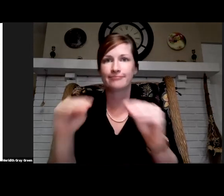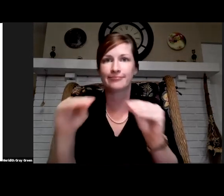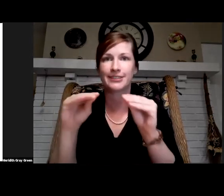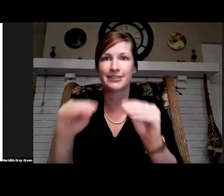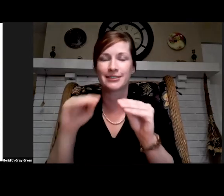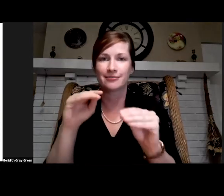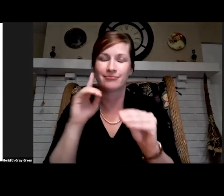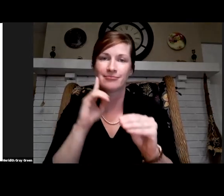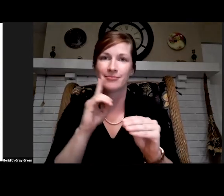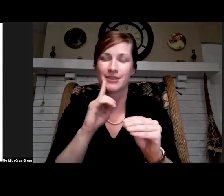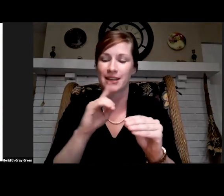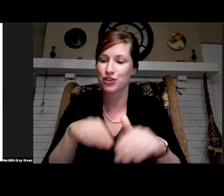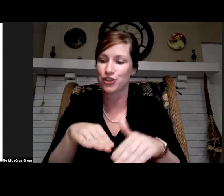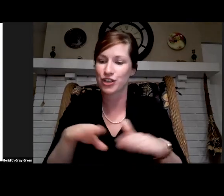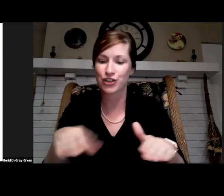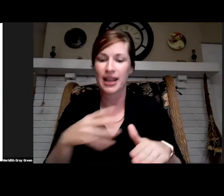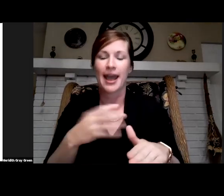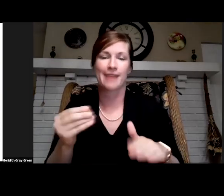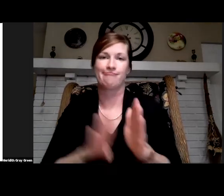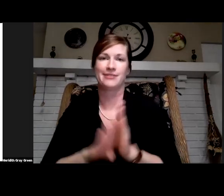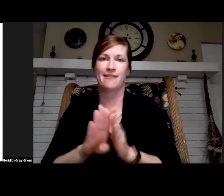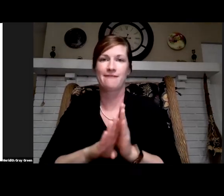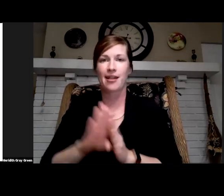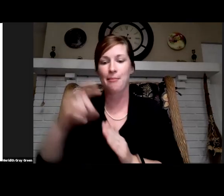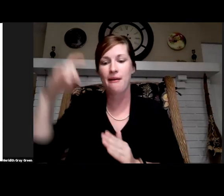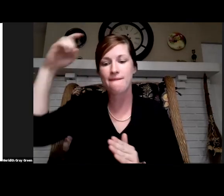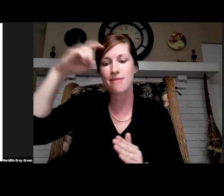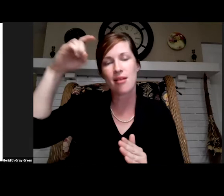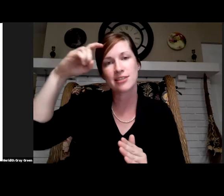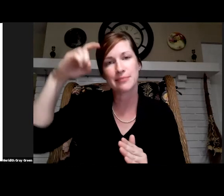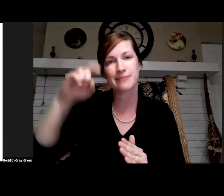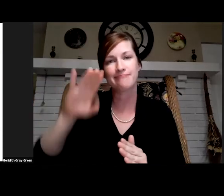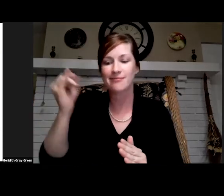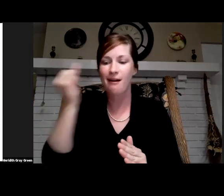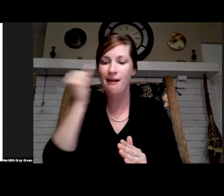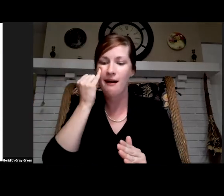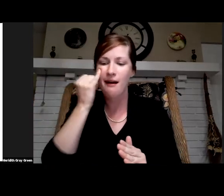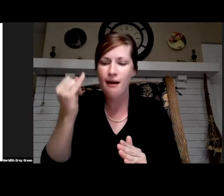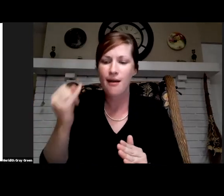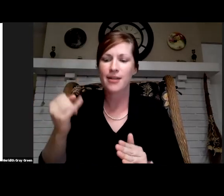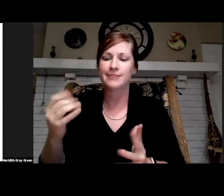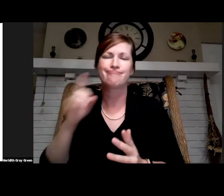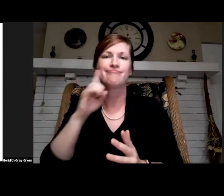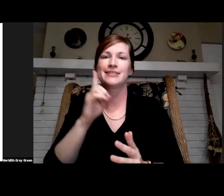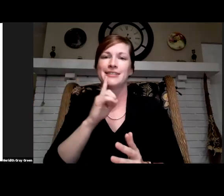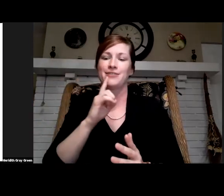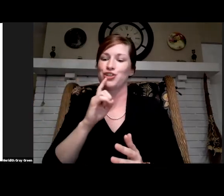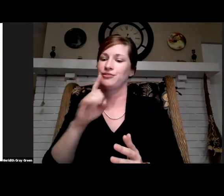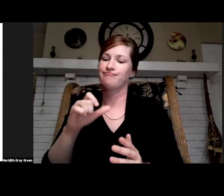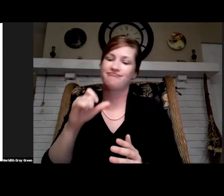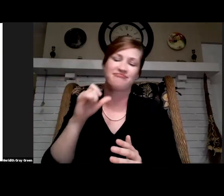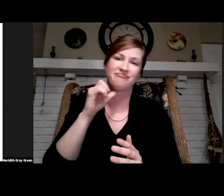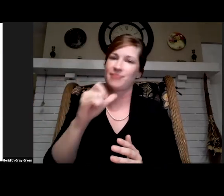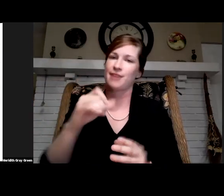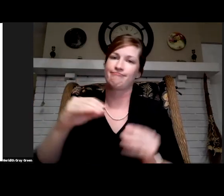Alexander Graham Bell, or AGB, became involved in teaching deaf children and developed the philosophy and